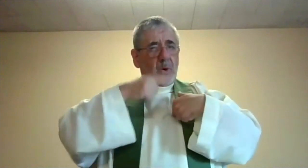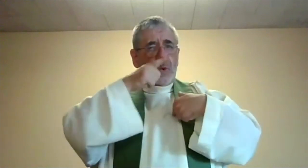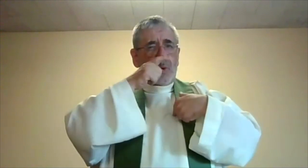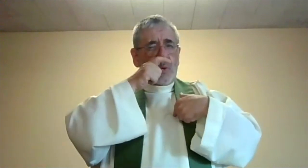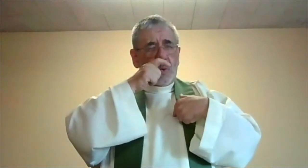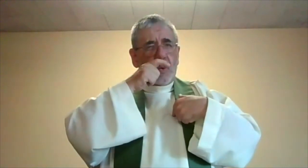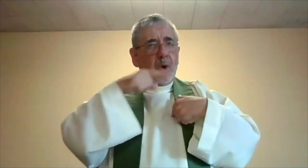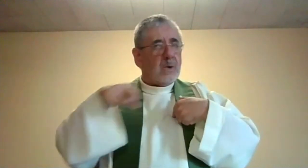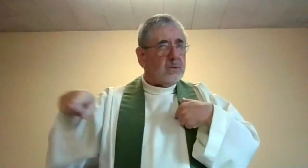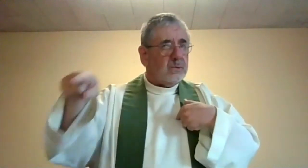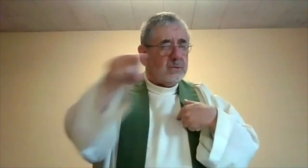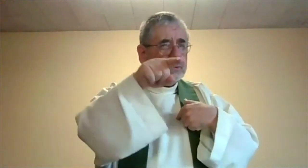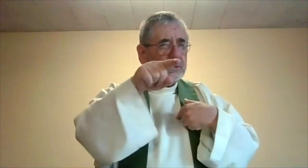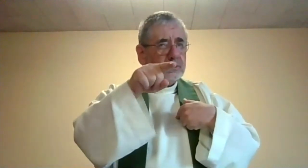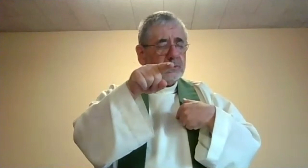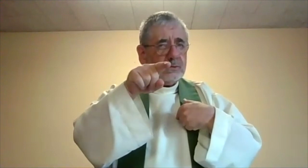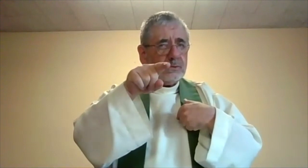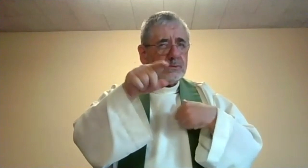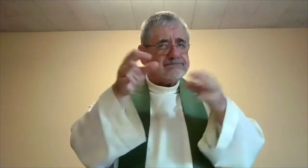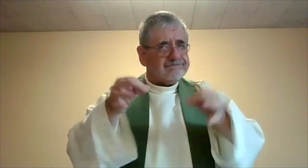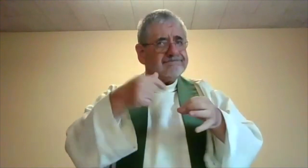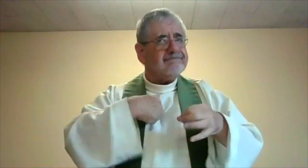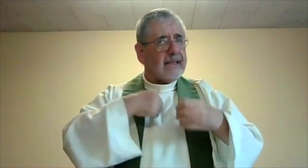"Who do you say that I am?